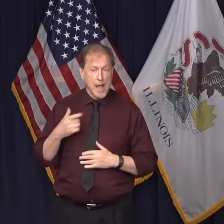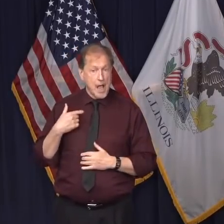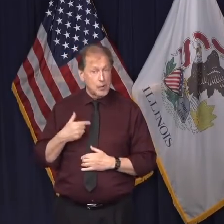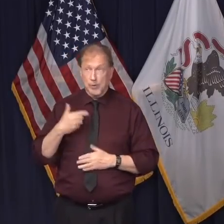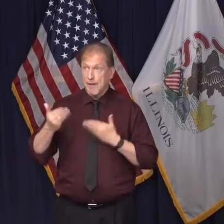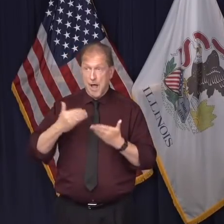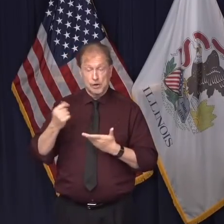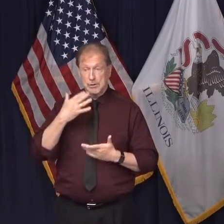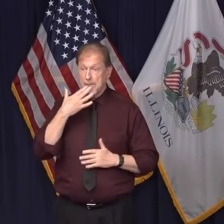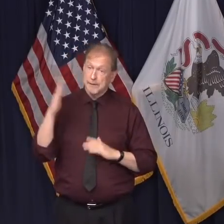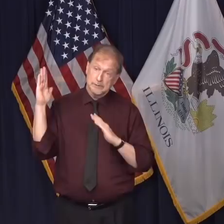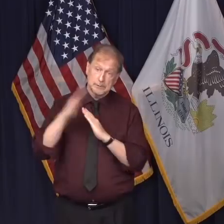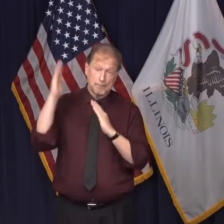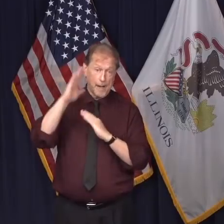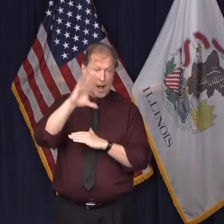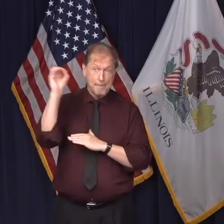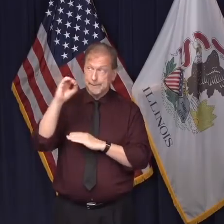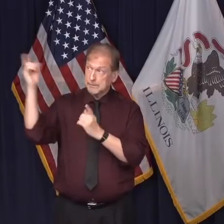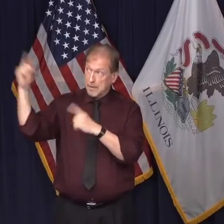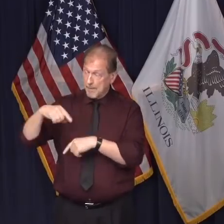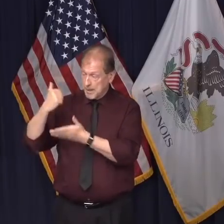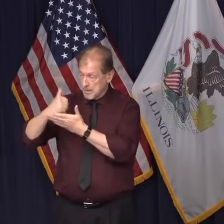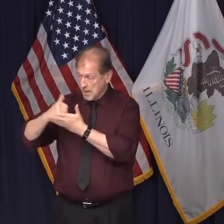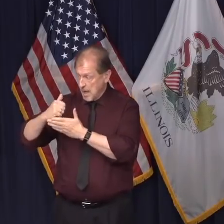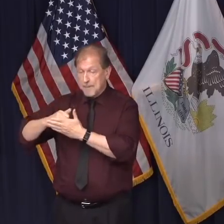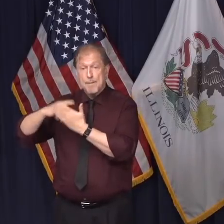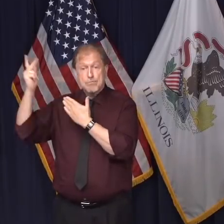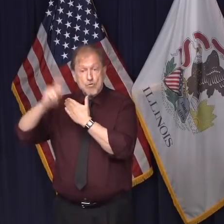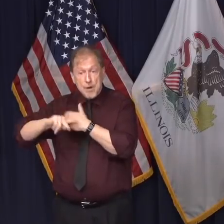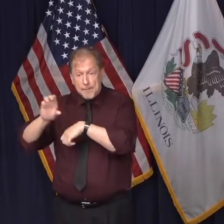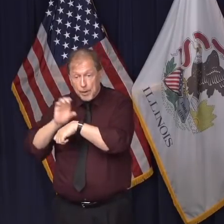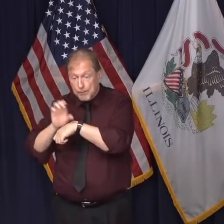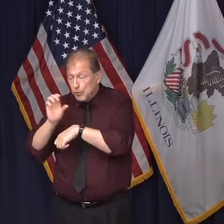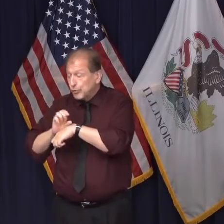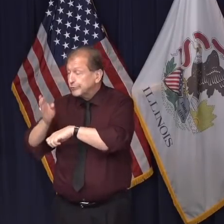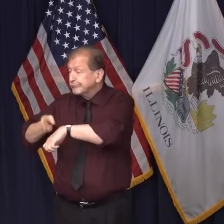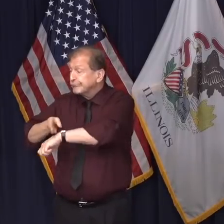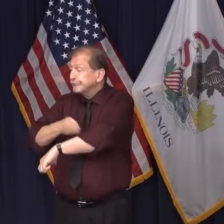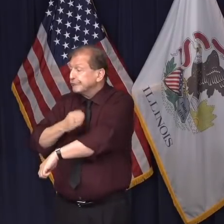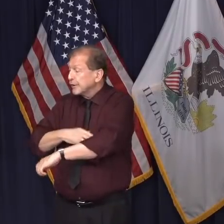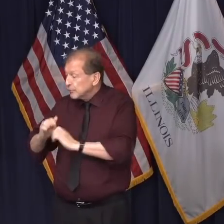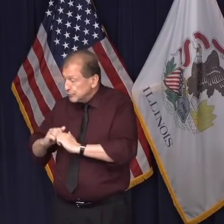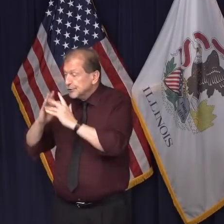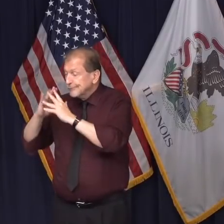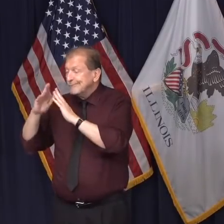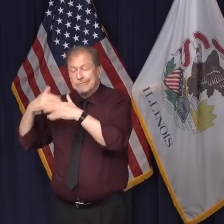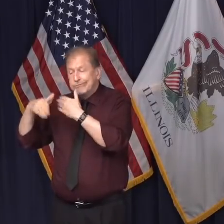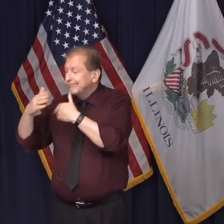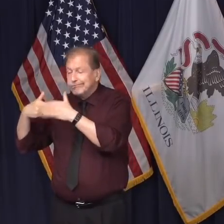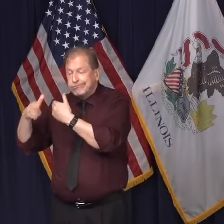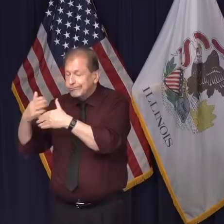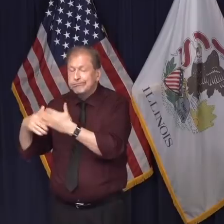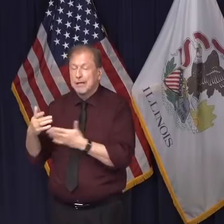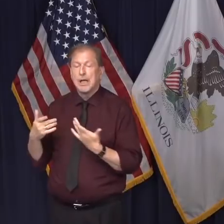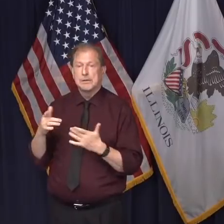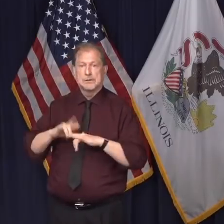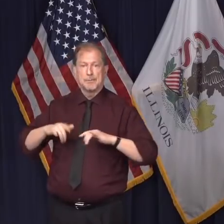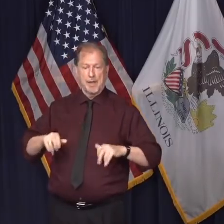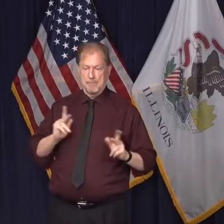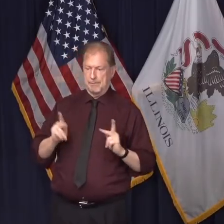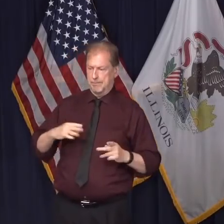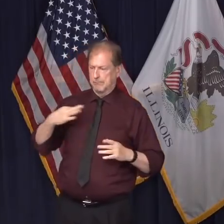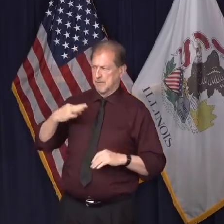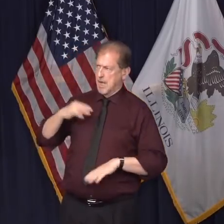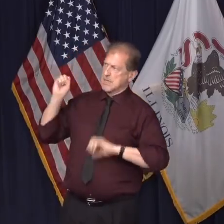in America to help us rebuild those systems so that we could, on the fly, make sure that we're meeting the needs of